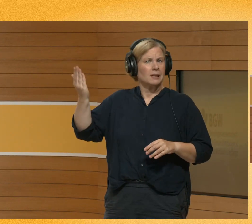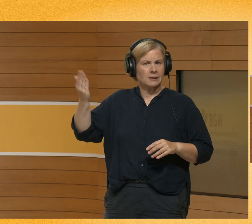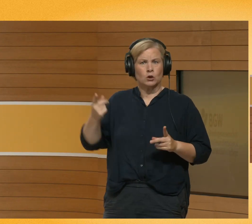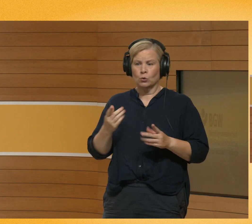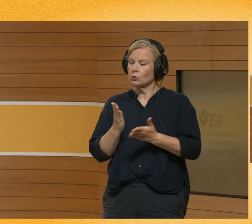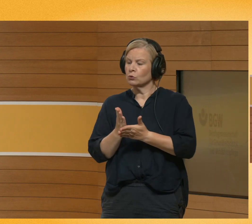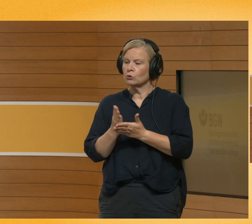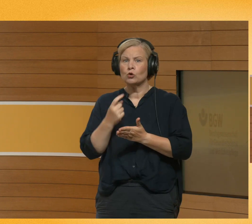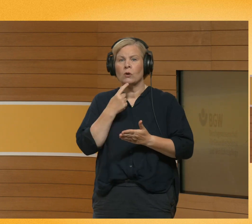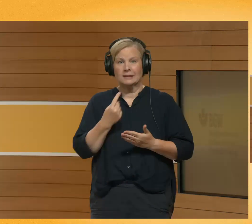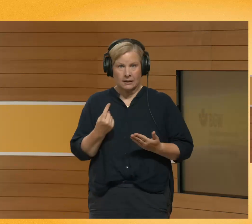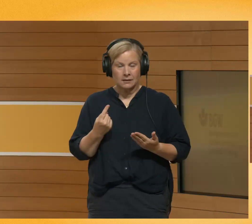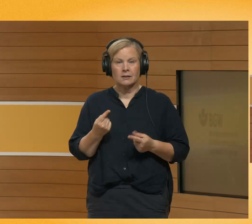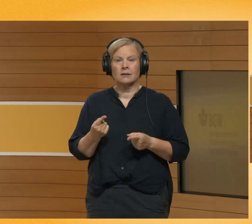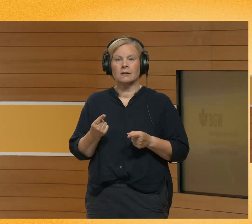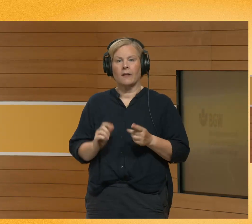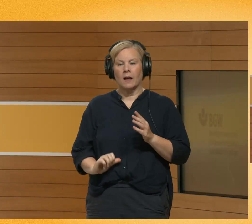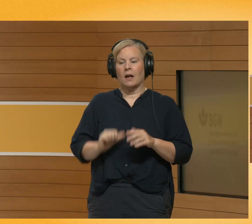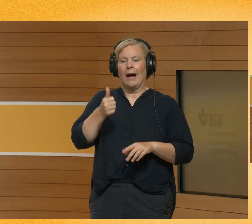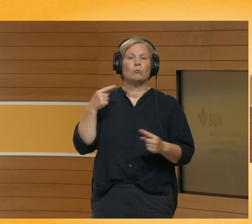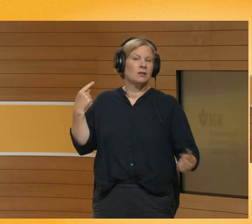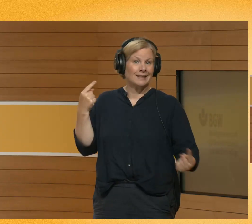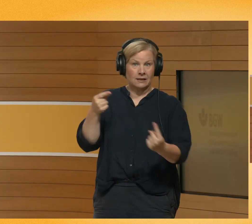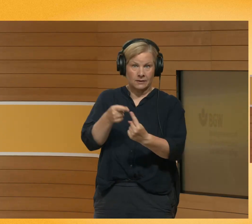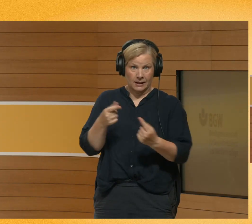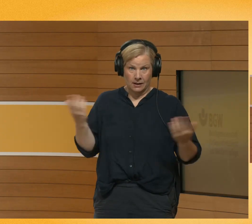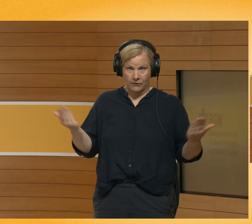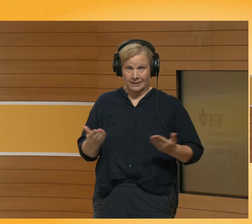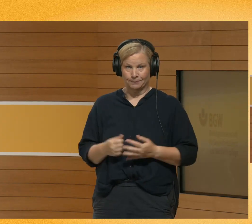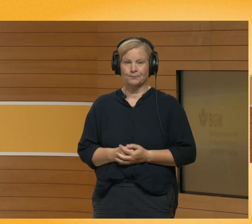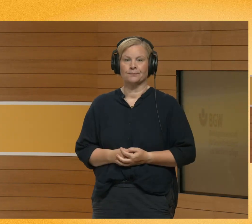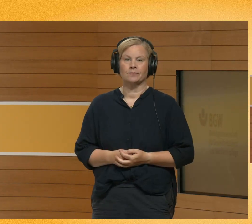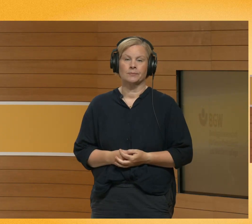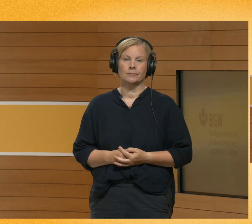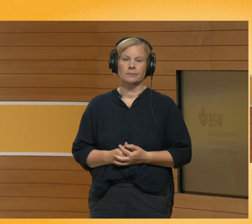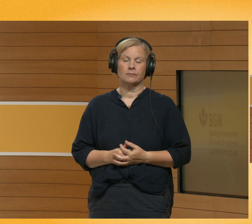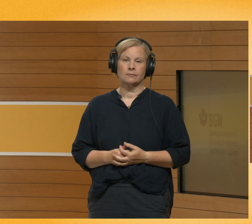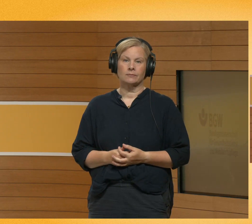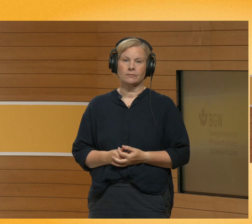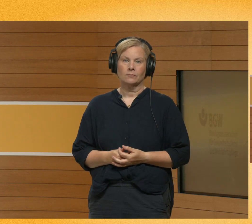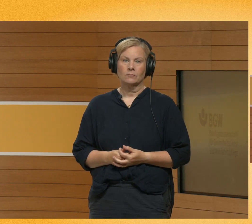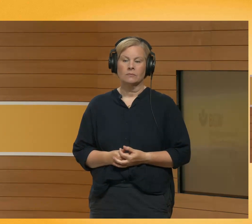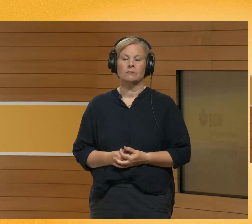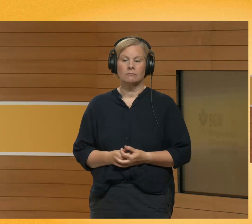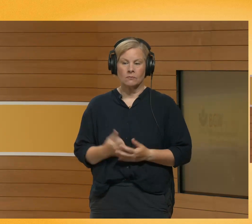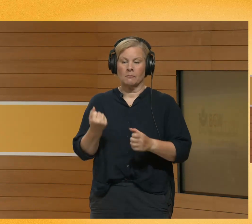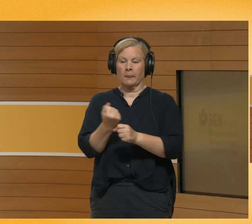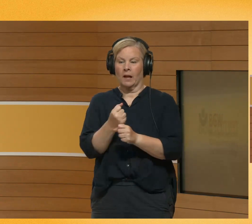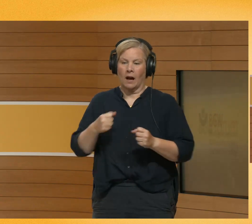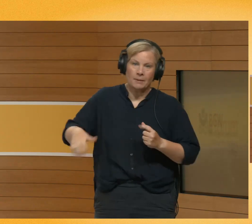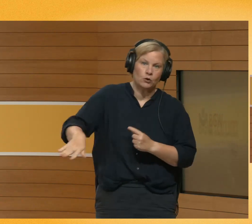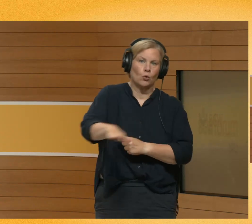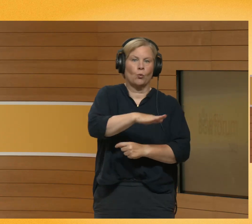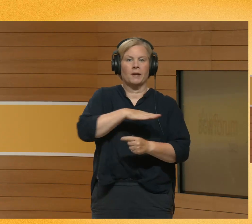this project is really to improve the work environment, to improve the working conditions for clinicians, and to improve their mental health